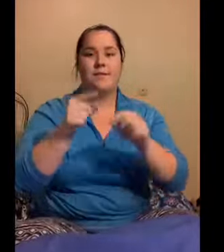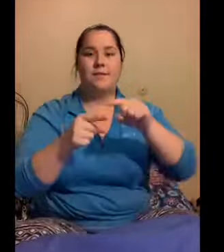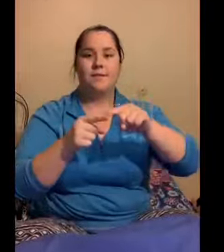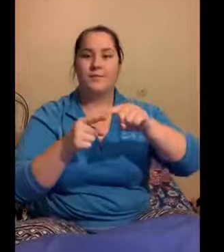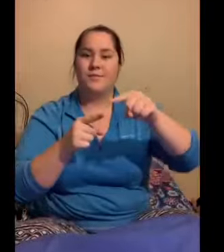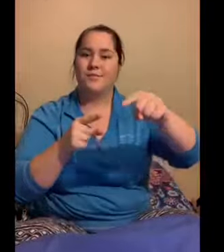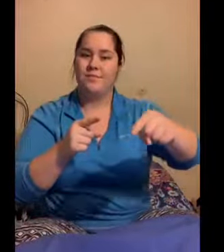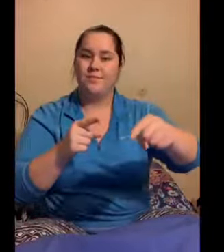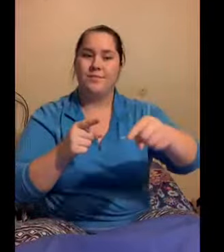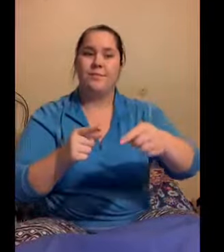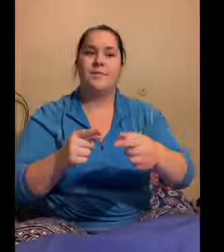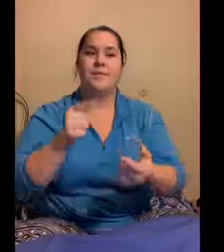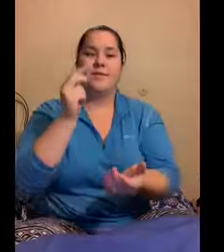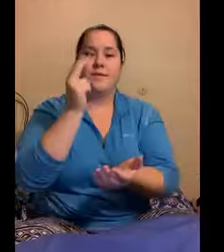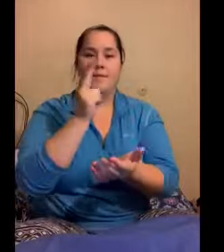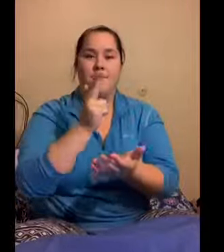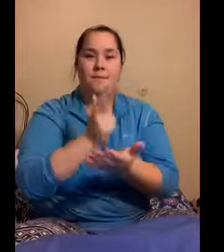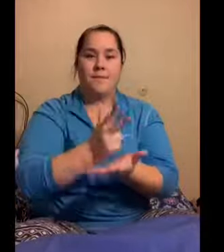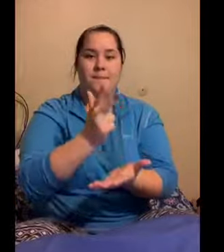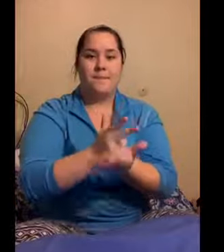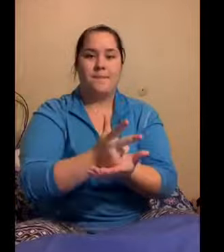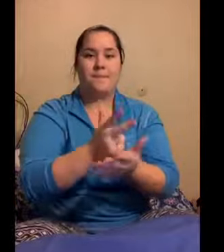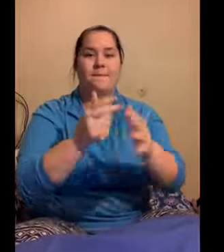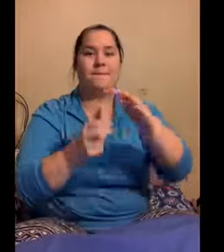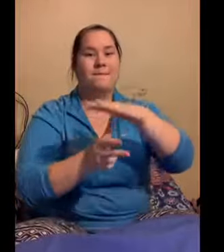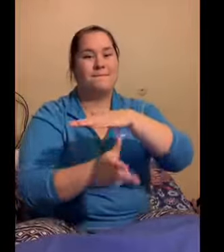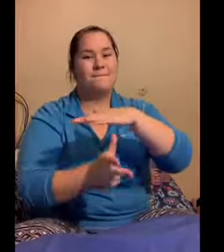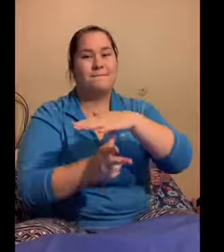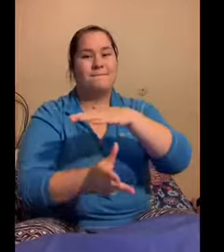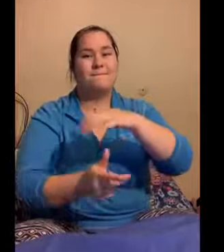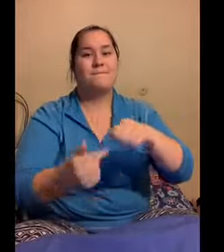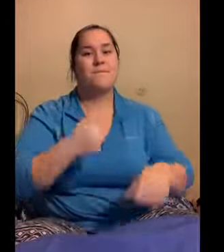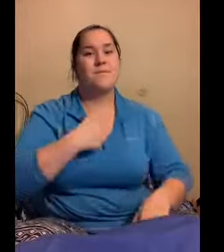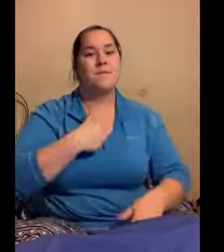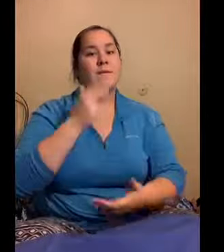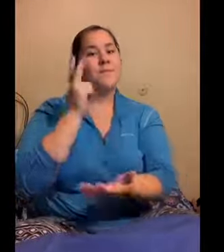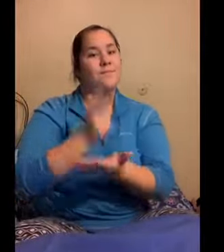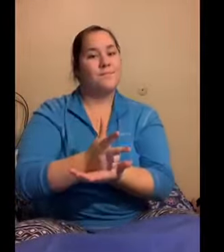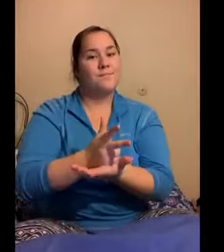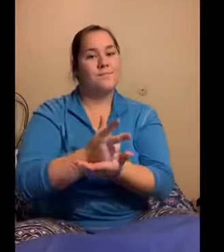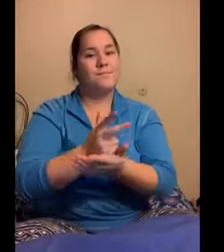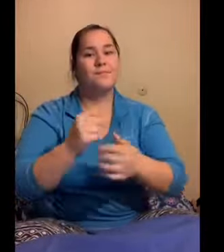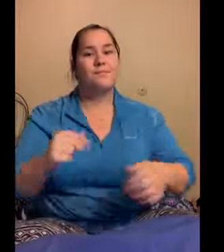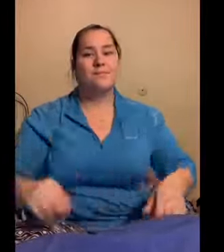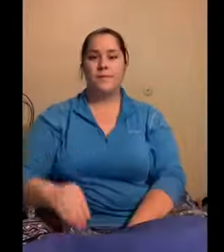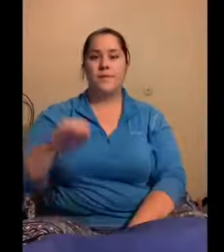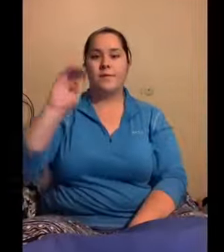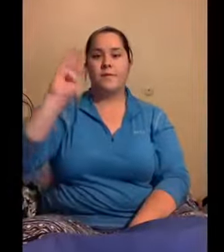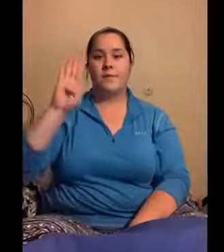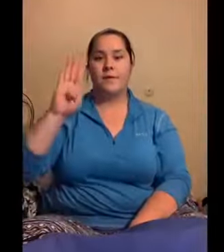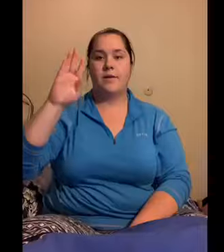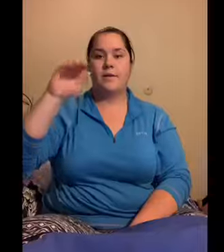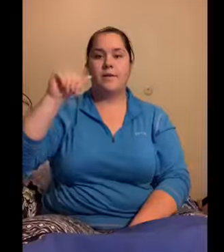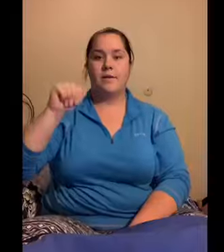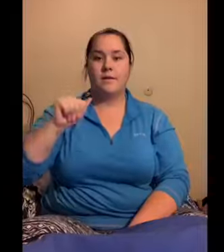I don't know almost... ... I don't know if I don't know if a